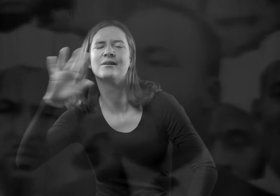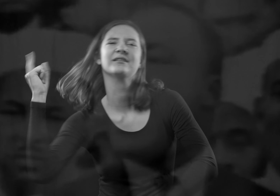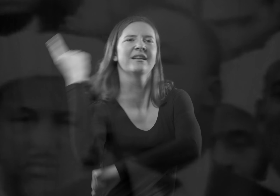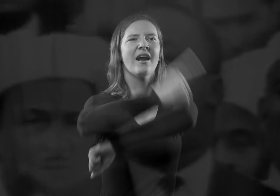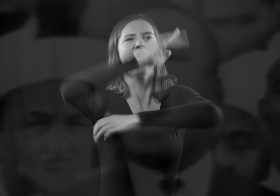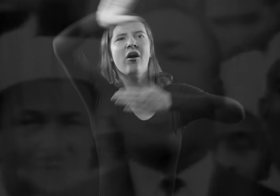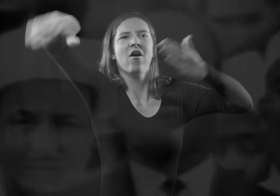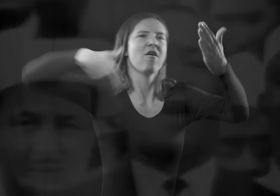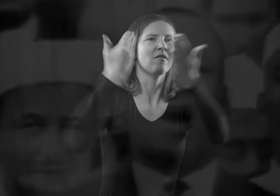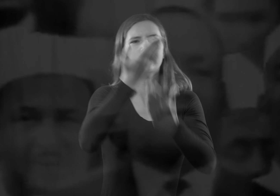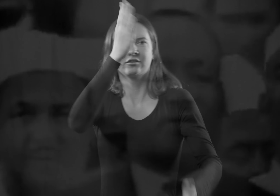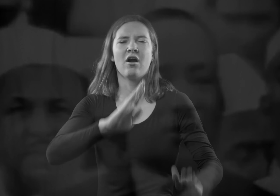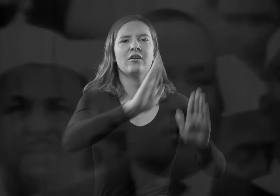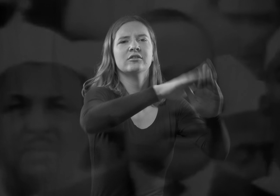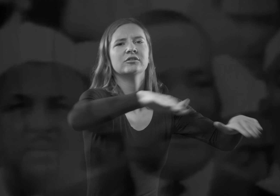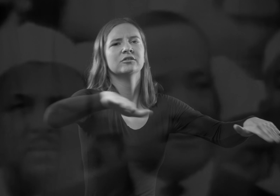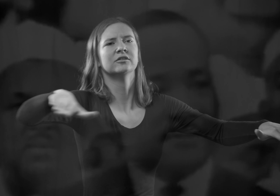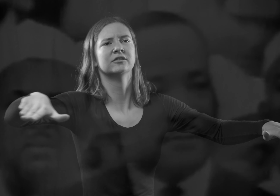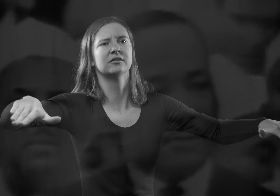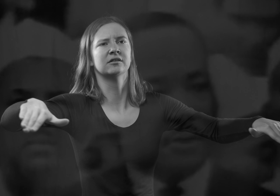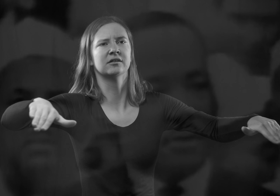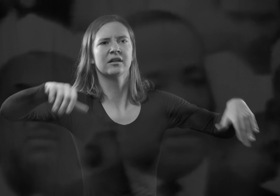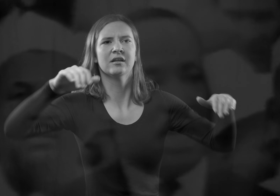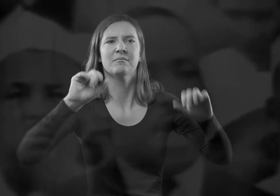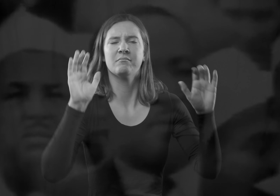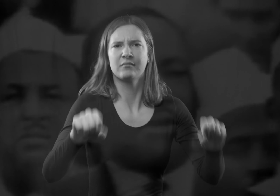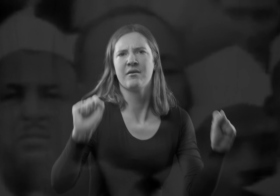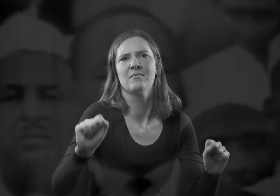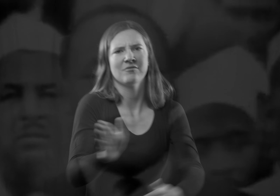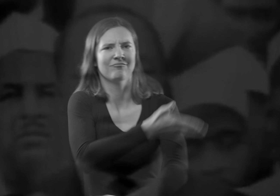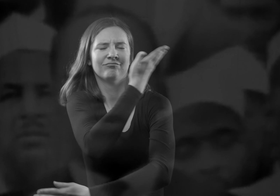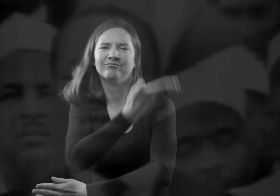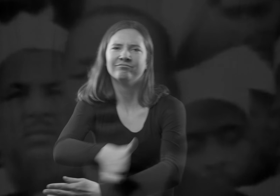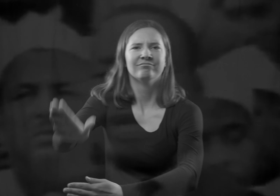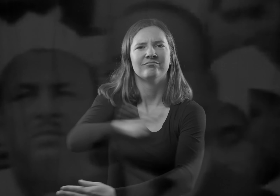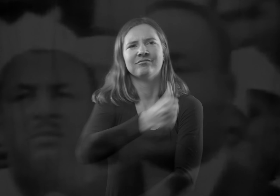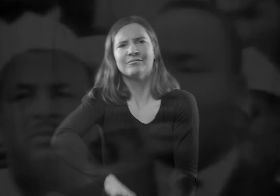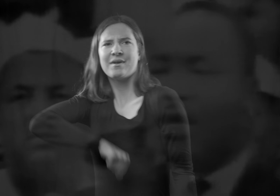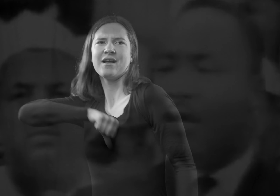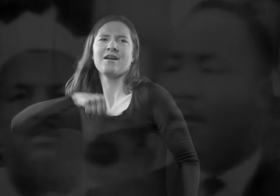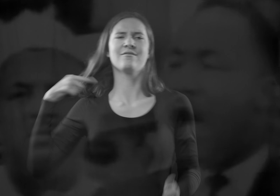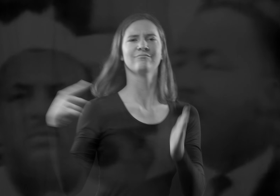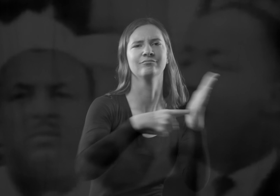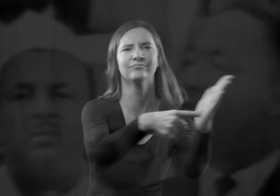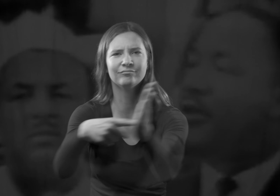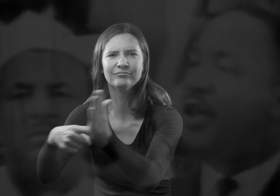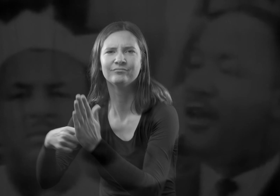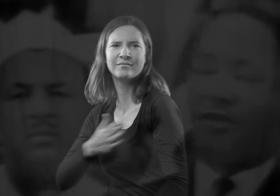This will be the day when all of God's children will be able to sing with new meaning, "My country, 'tis of